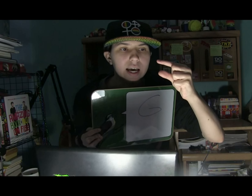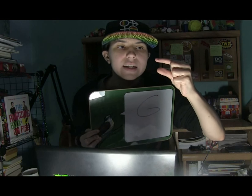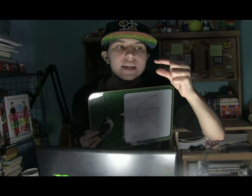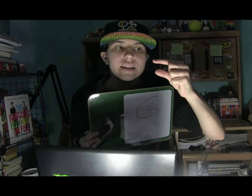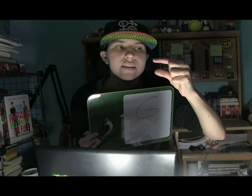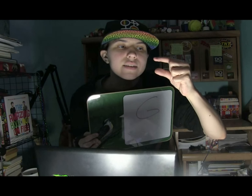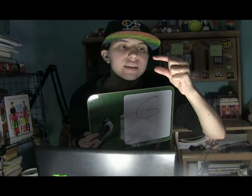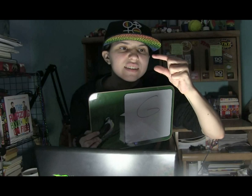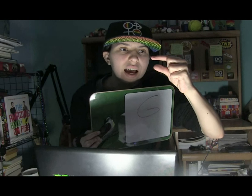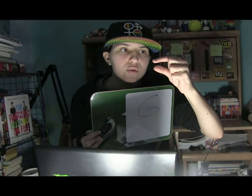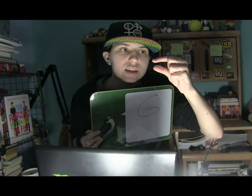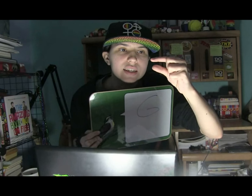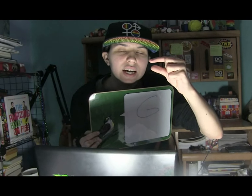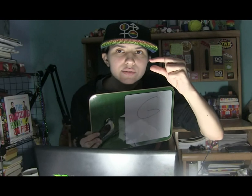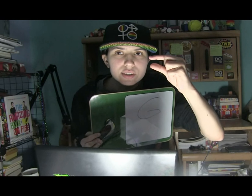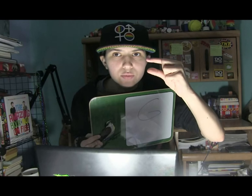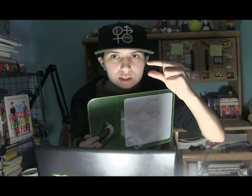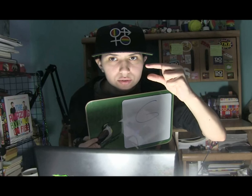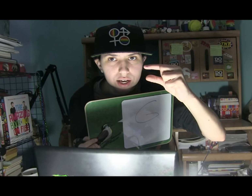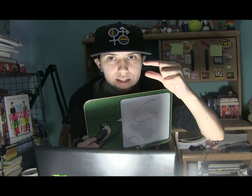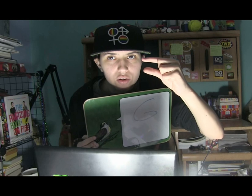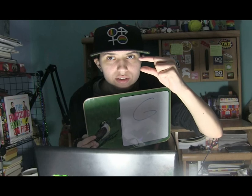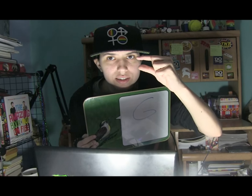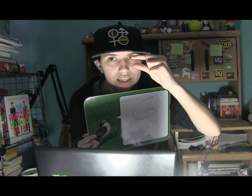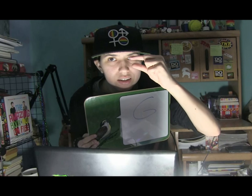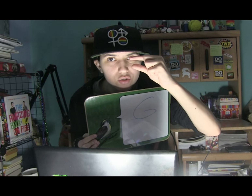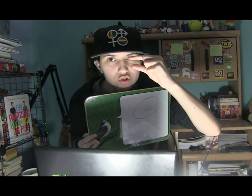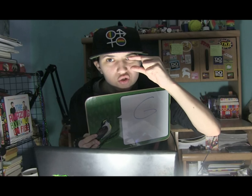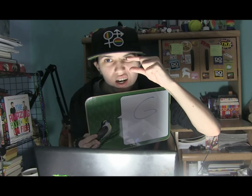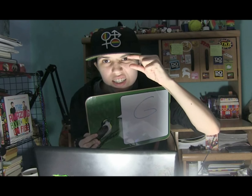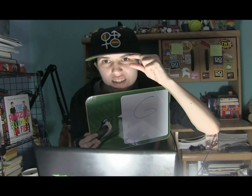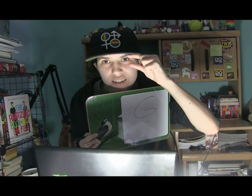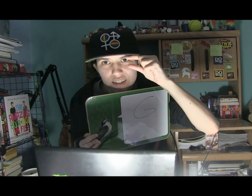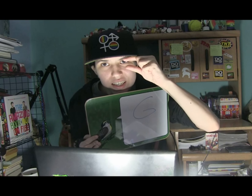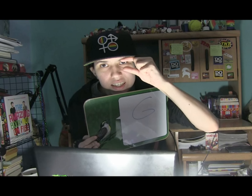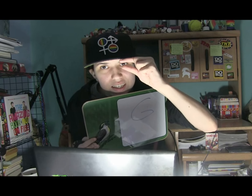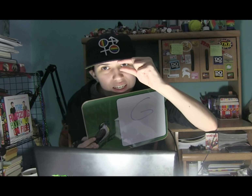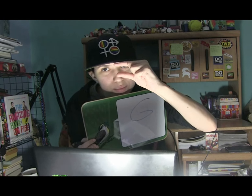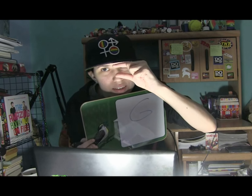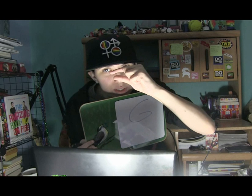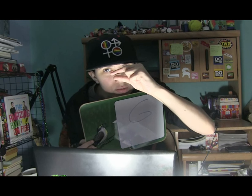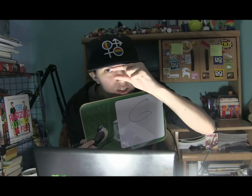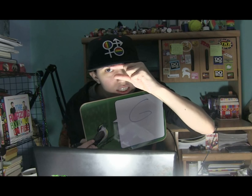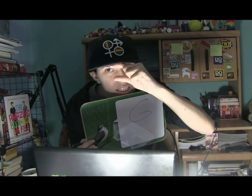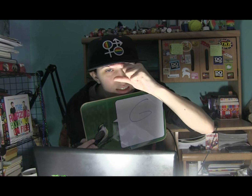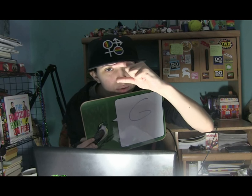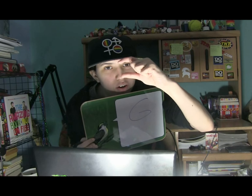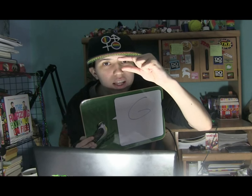And it's out and kind of sideways so that it looks like you're trying to like make something really small, like